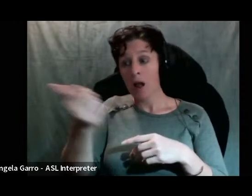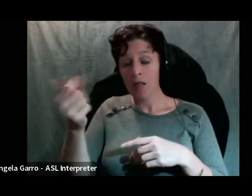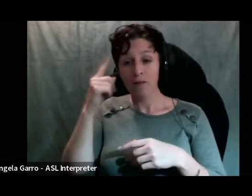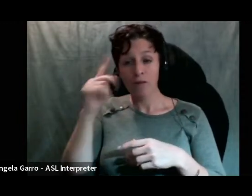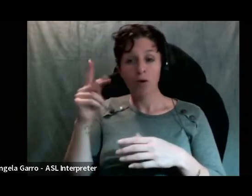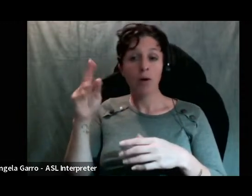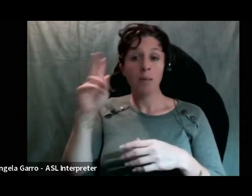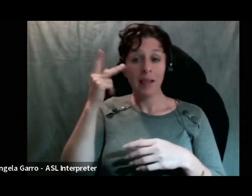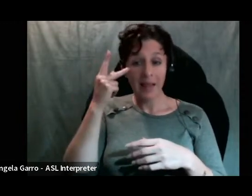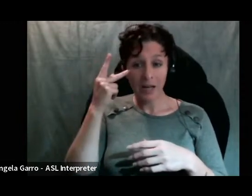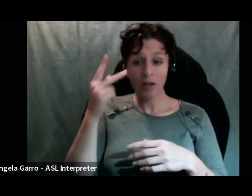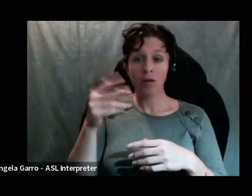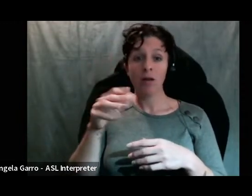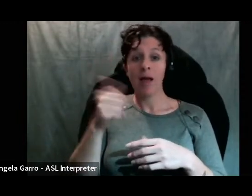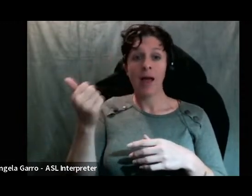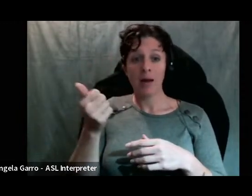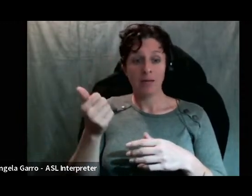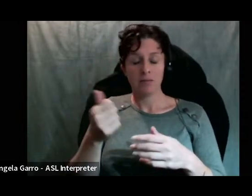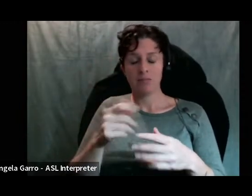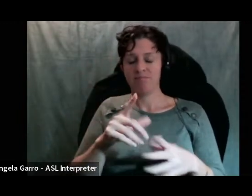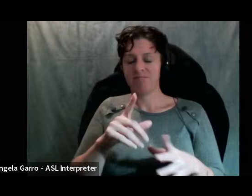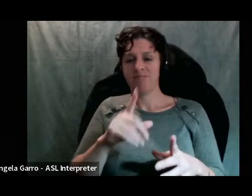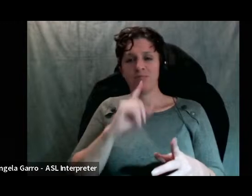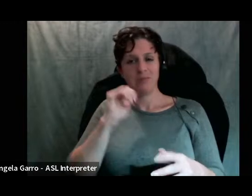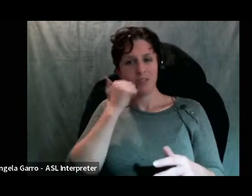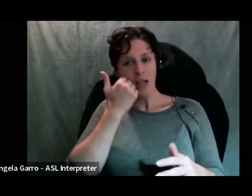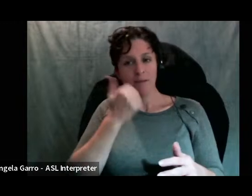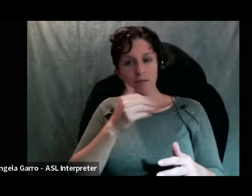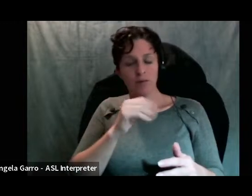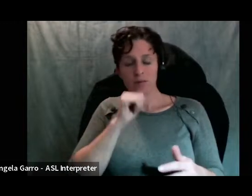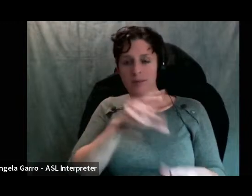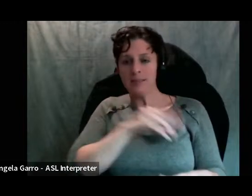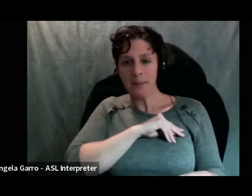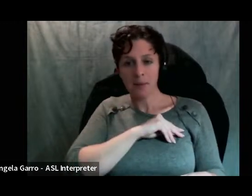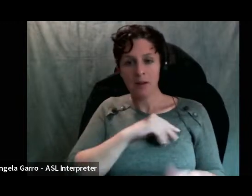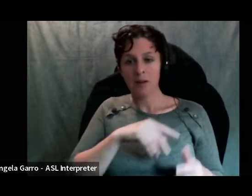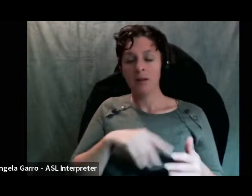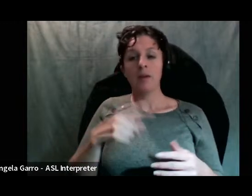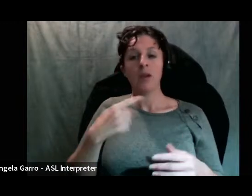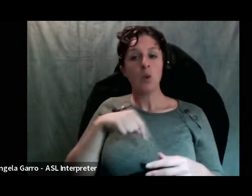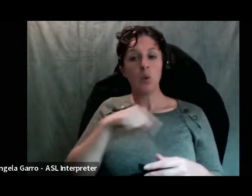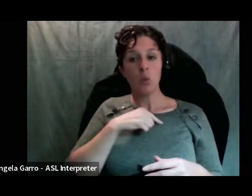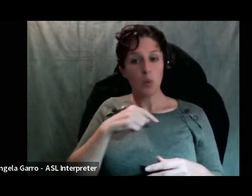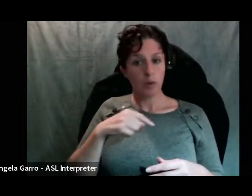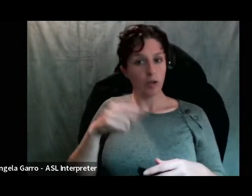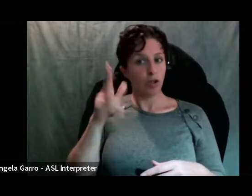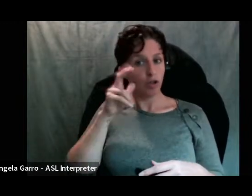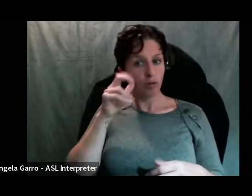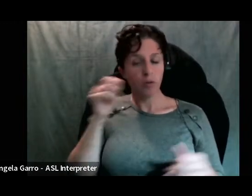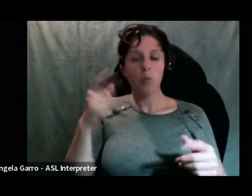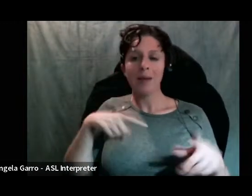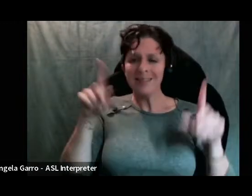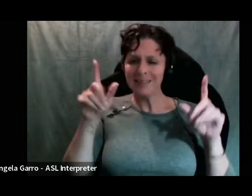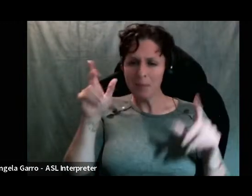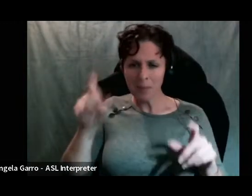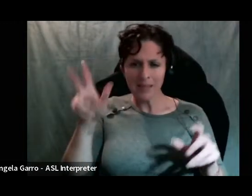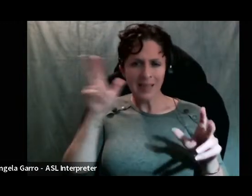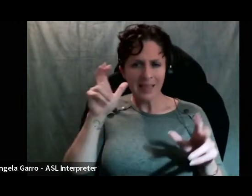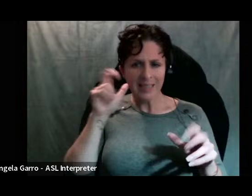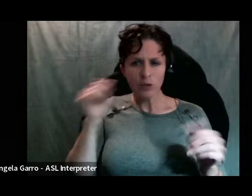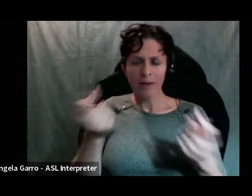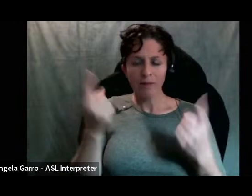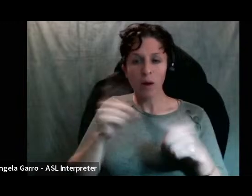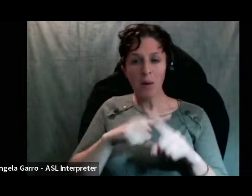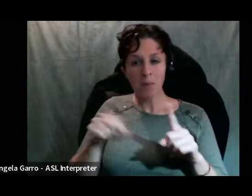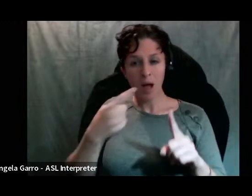in this way is shameful and completely unacceptable. Tonight we heard we must listen to everyone. Yet this school district is willing to